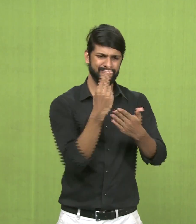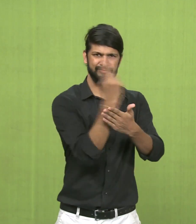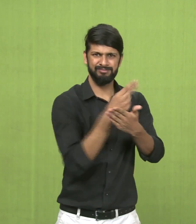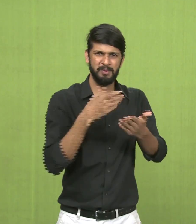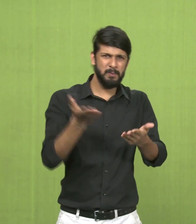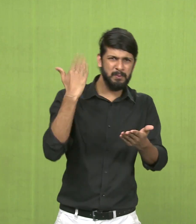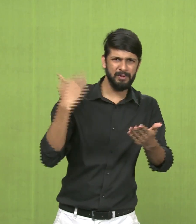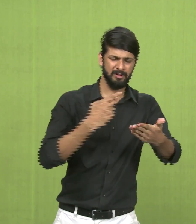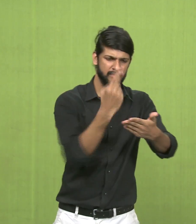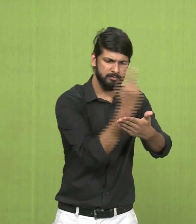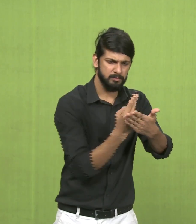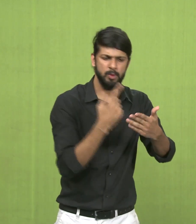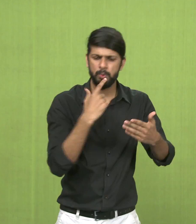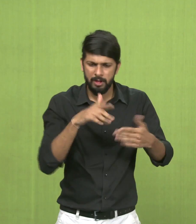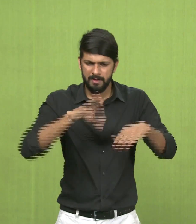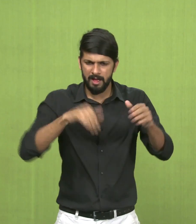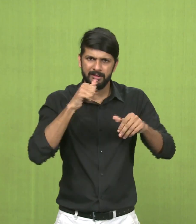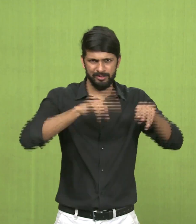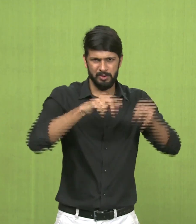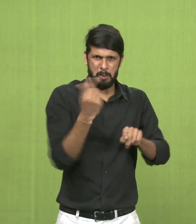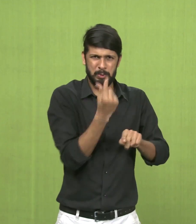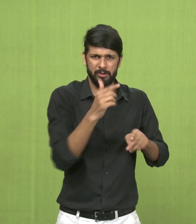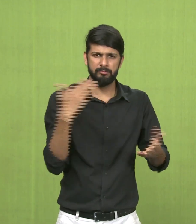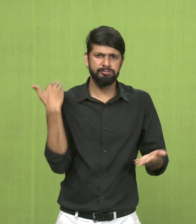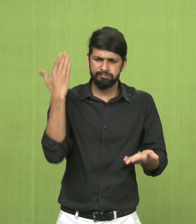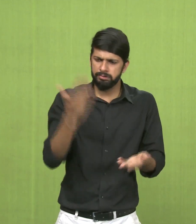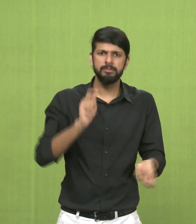Now, with the use of modern softwares,